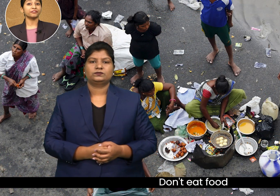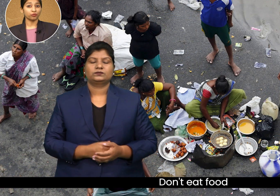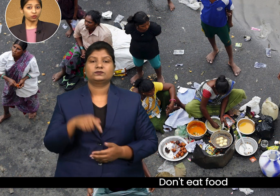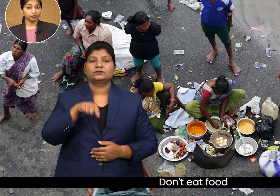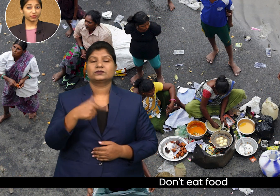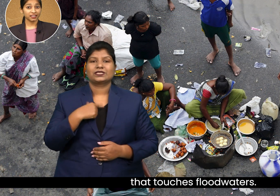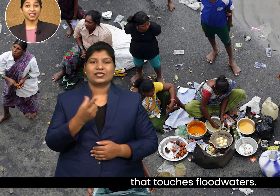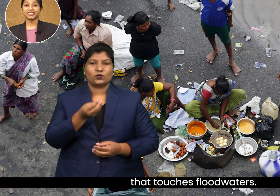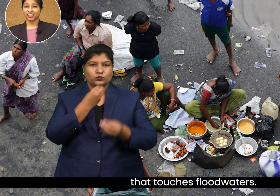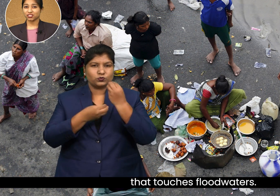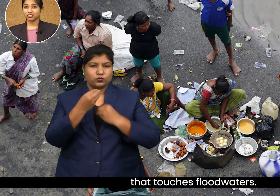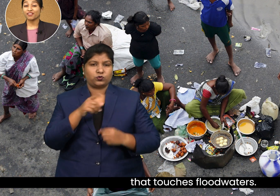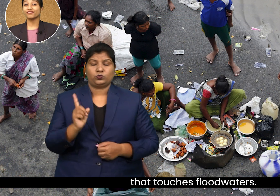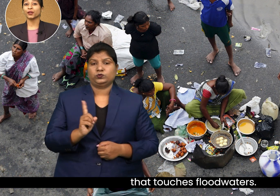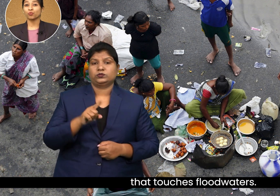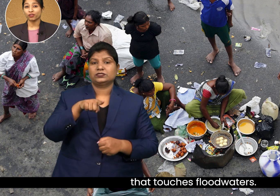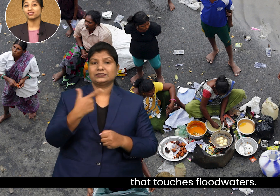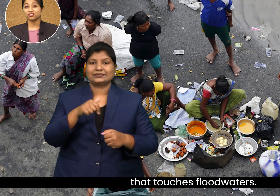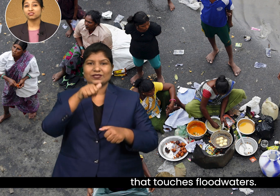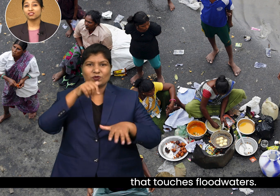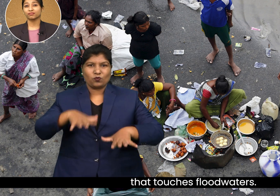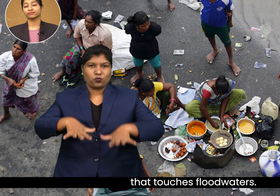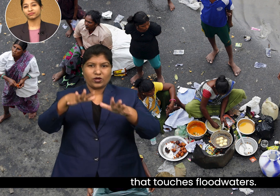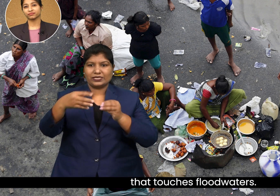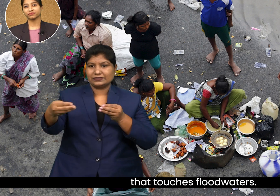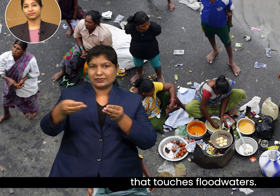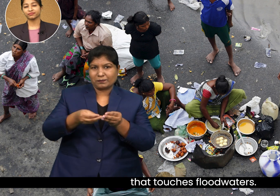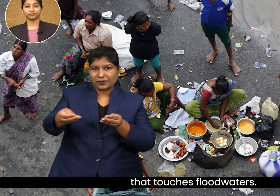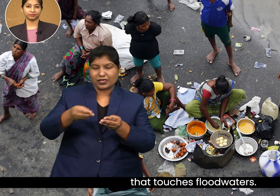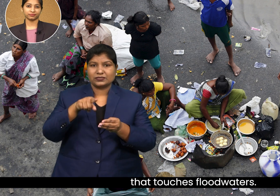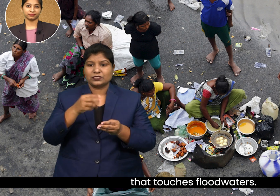Don't eat food that touches flood waters.